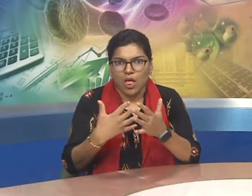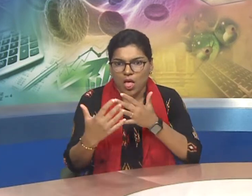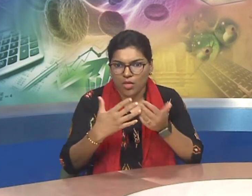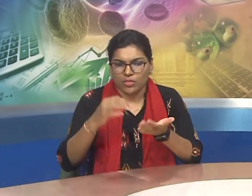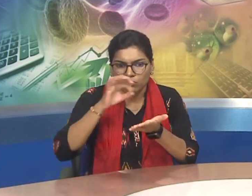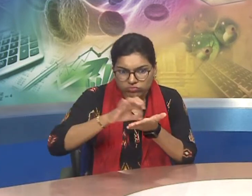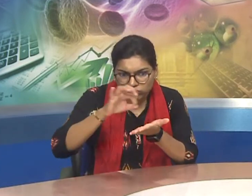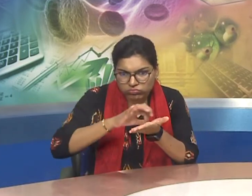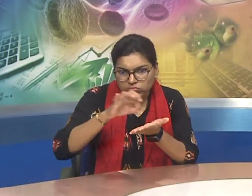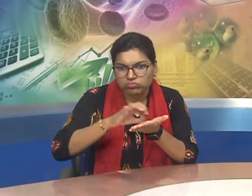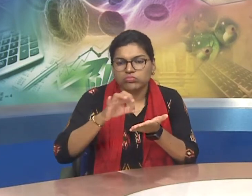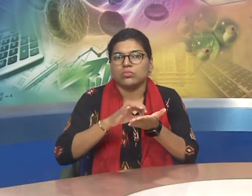Manually.